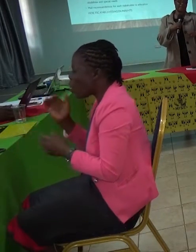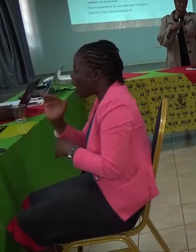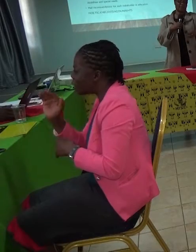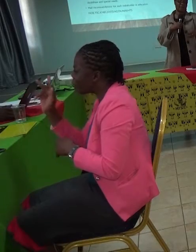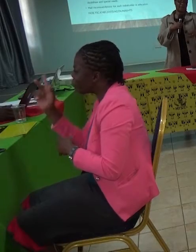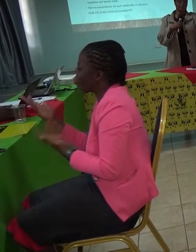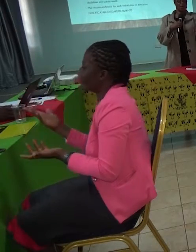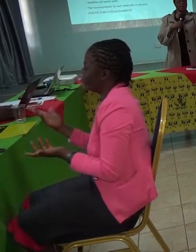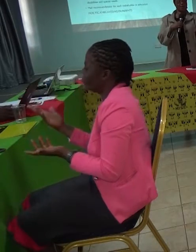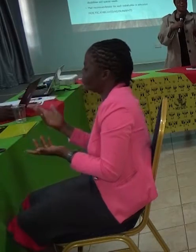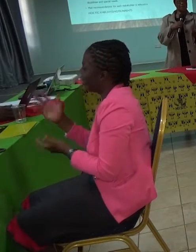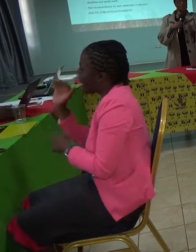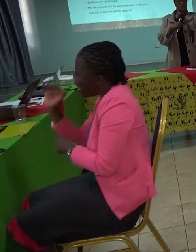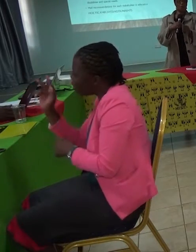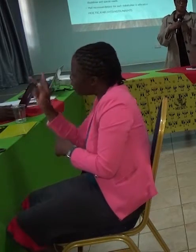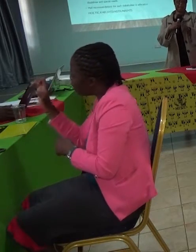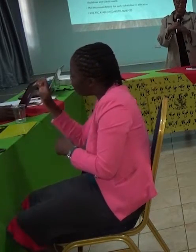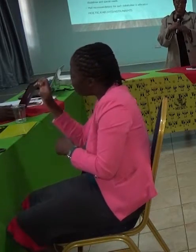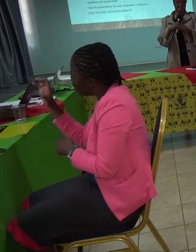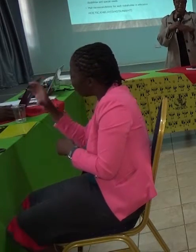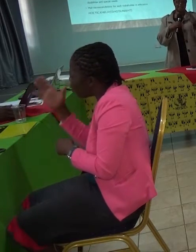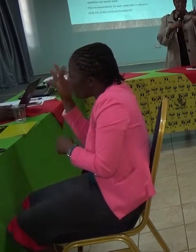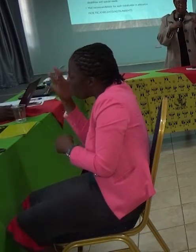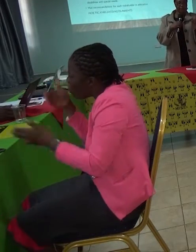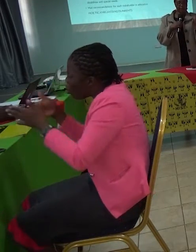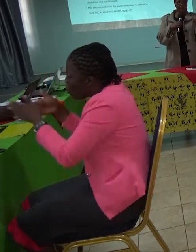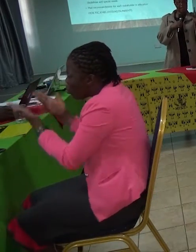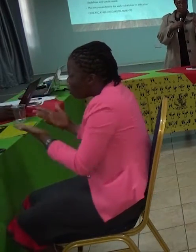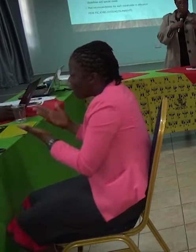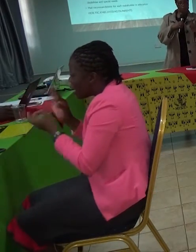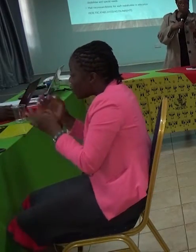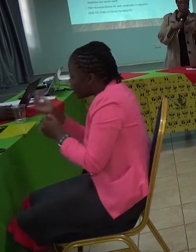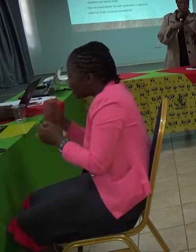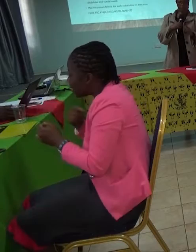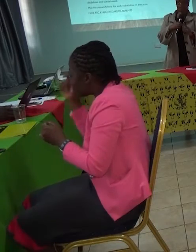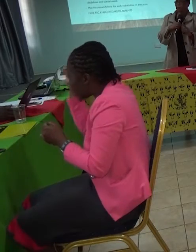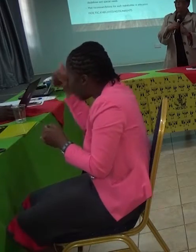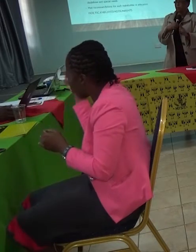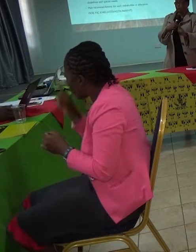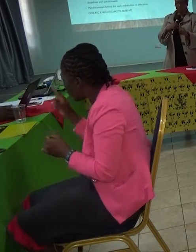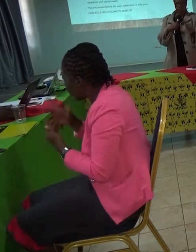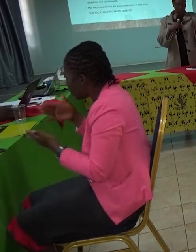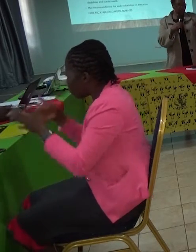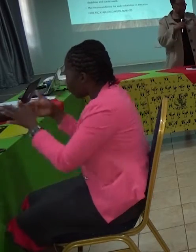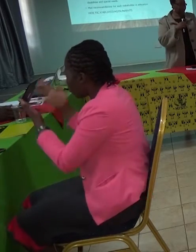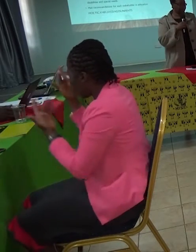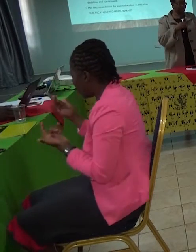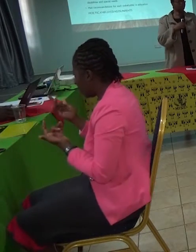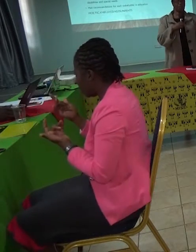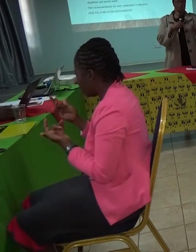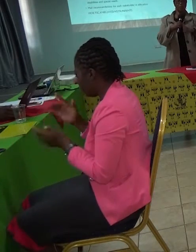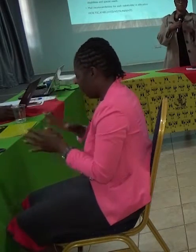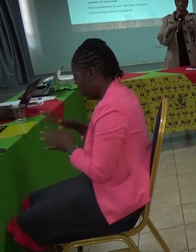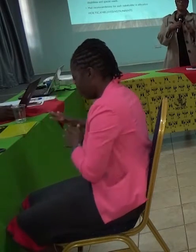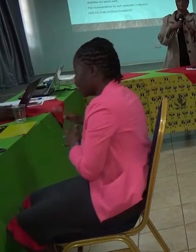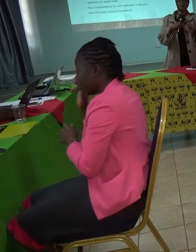in 2017, we have 11.4%. Meaning this total number of children was about 4 million.